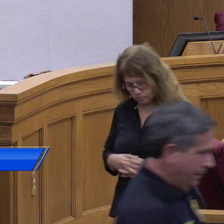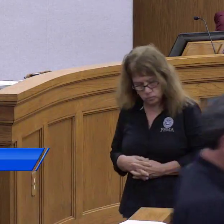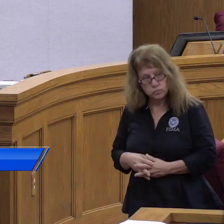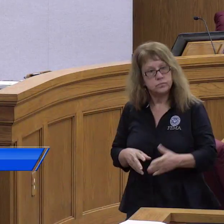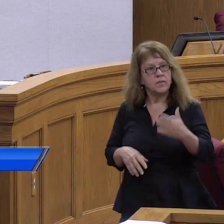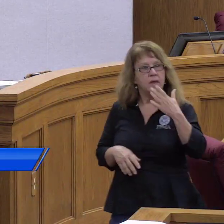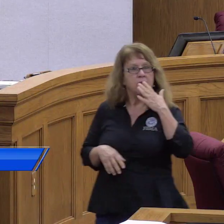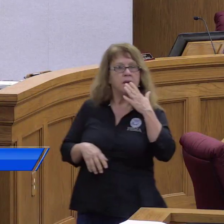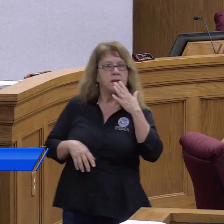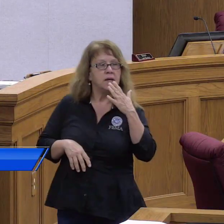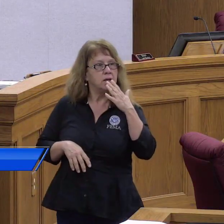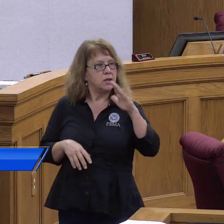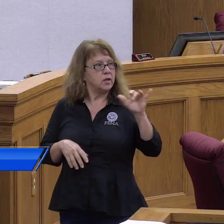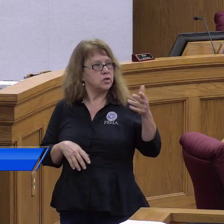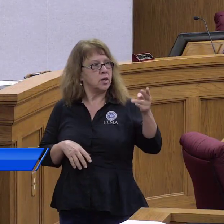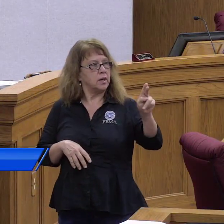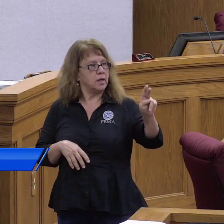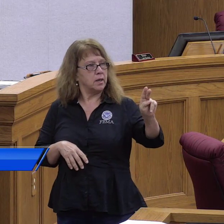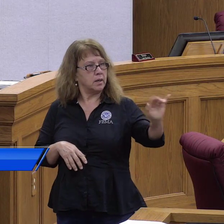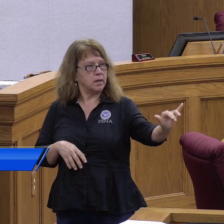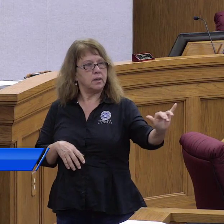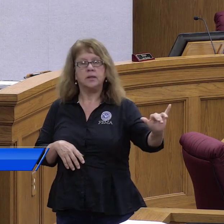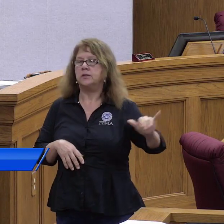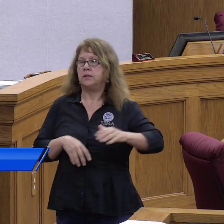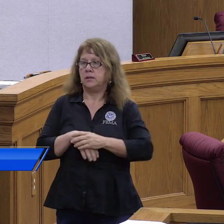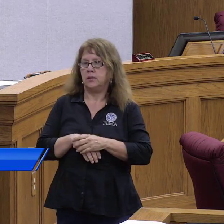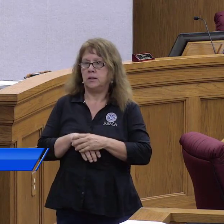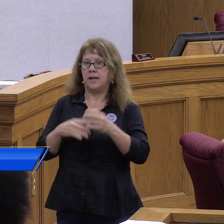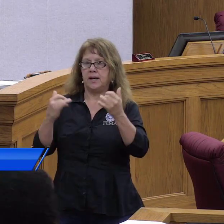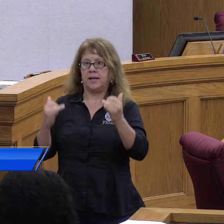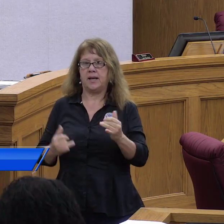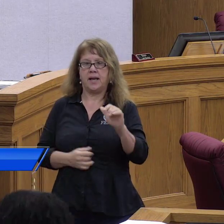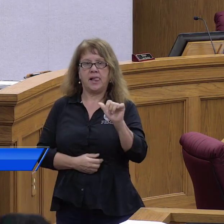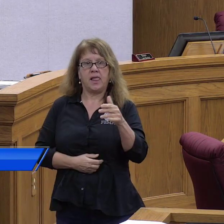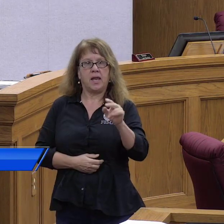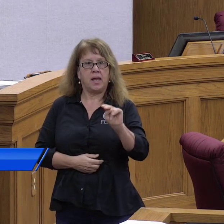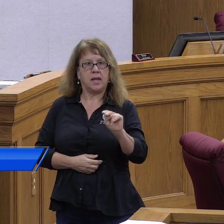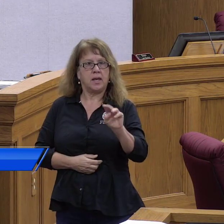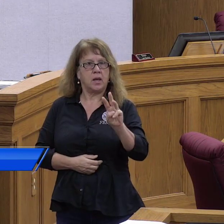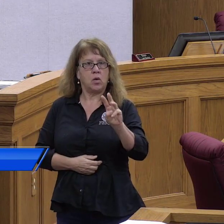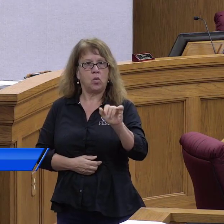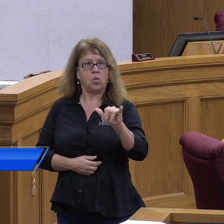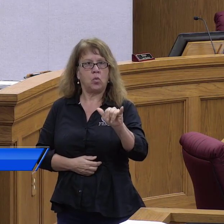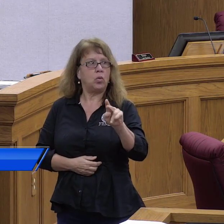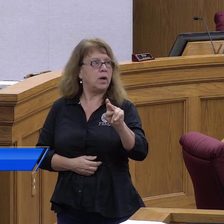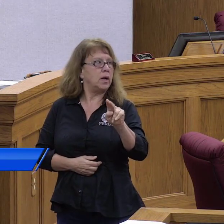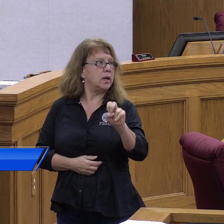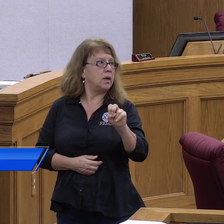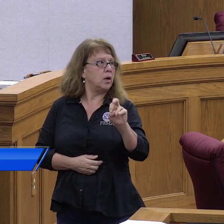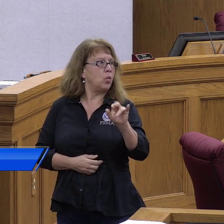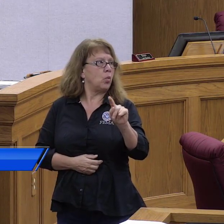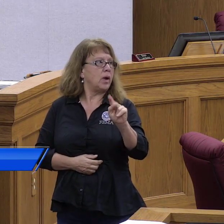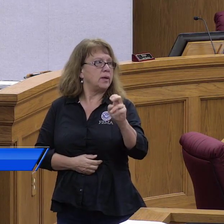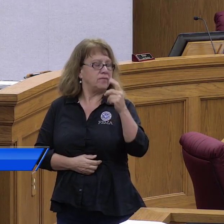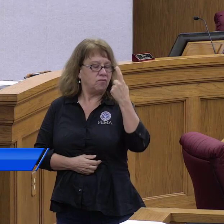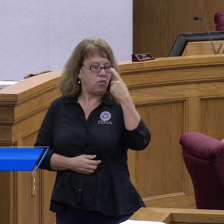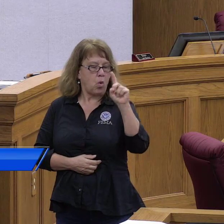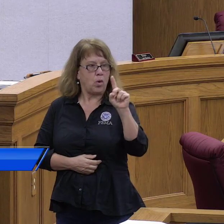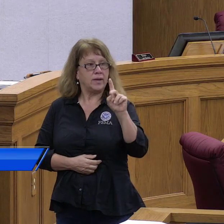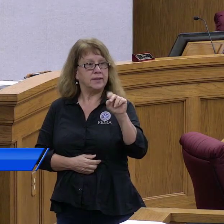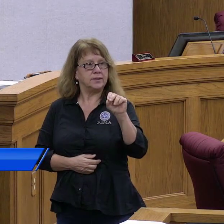Thank you, Tony. We'll hear now from Alan Wainwright, our Public Works Director for Calcasieu Parish, on the debris removal